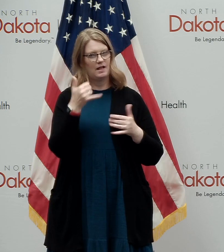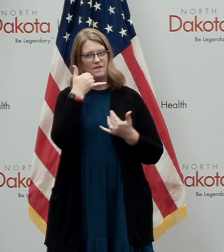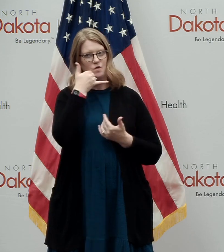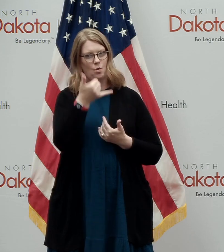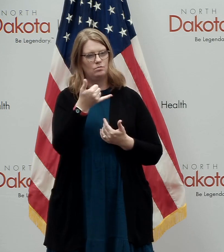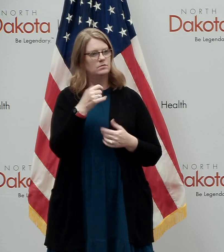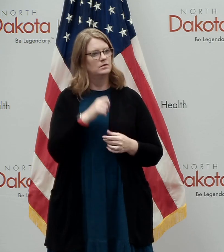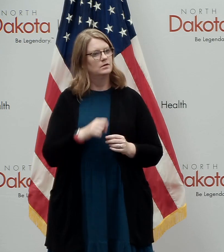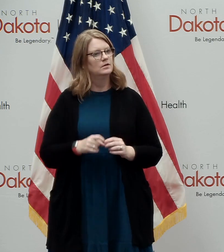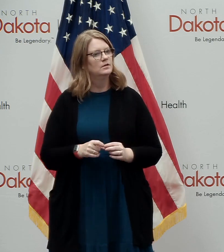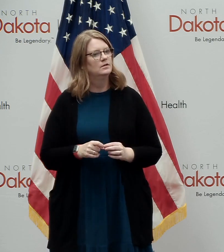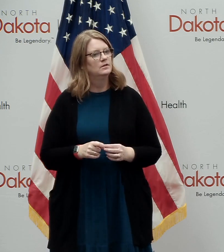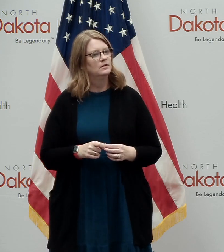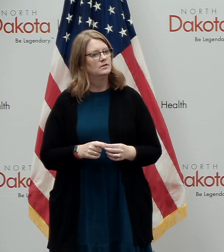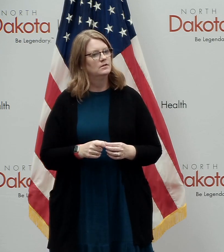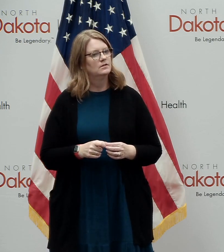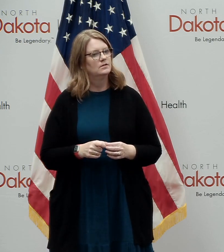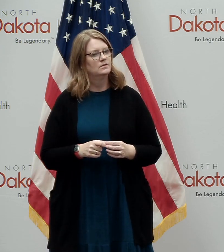right.